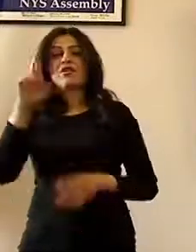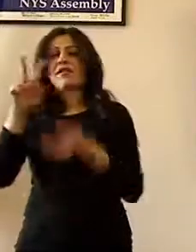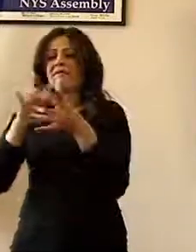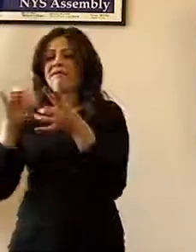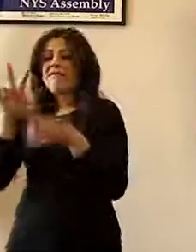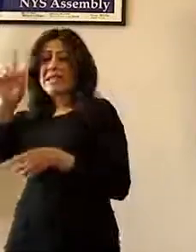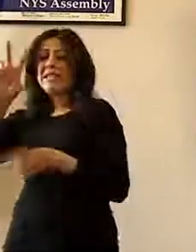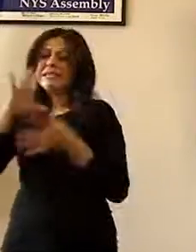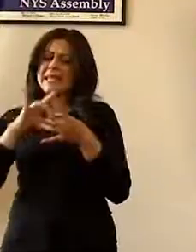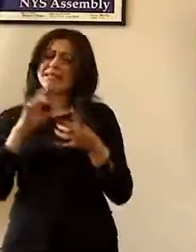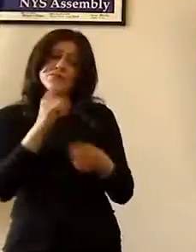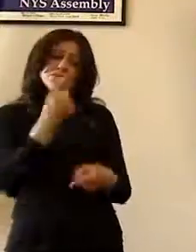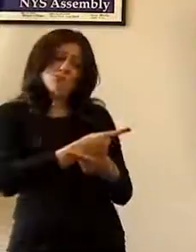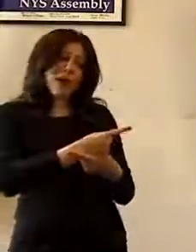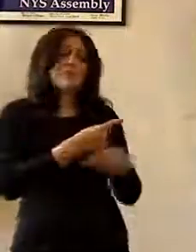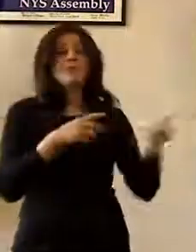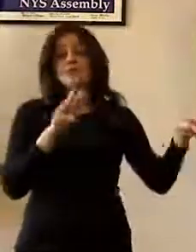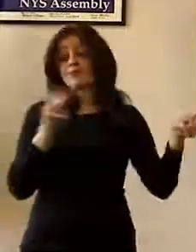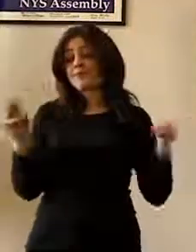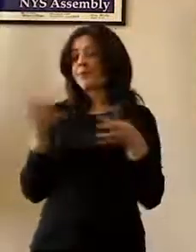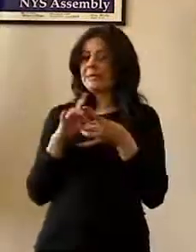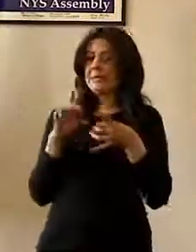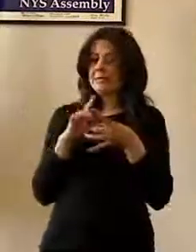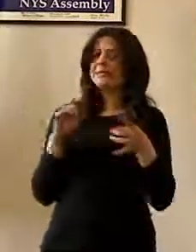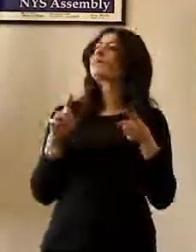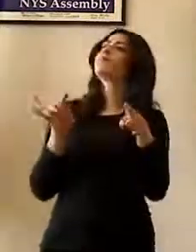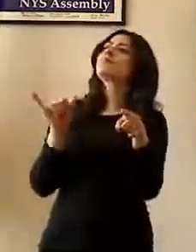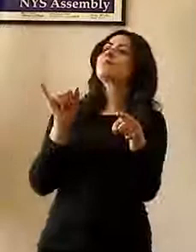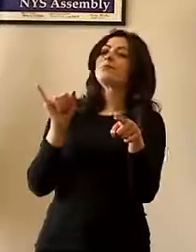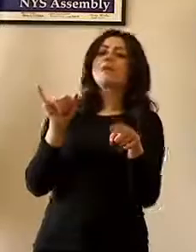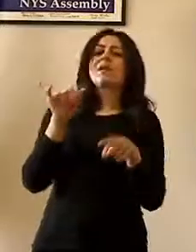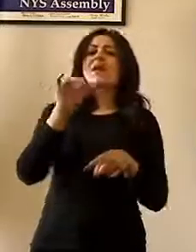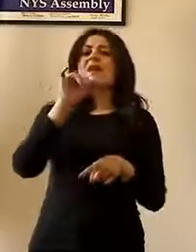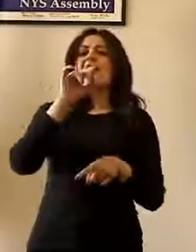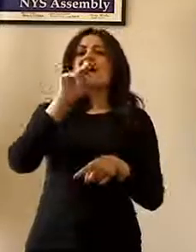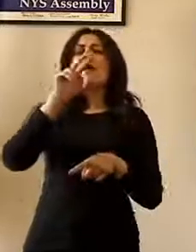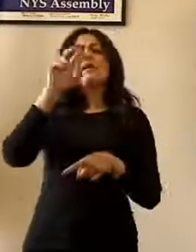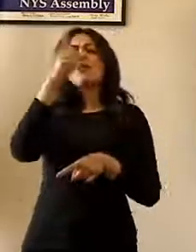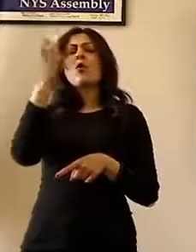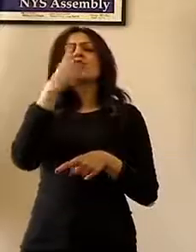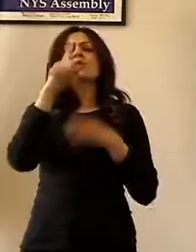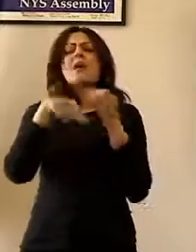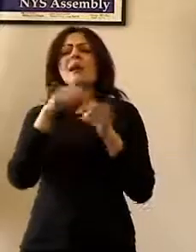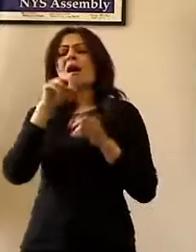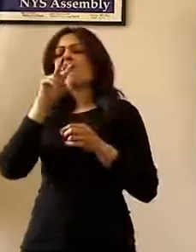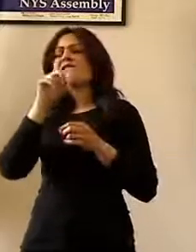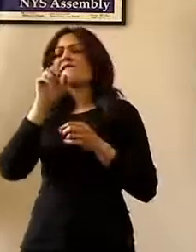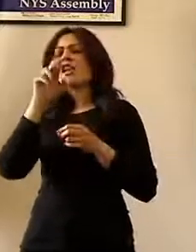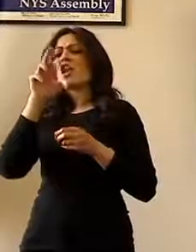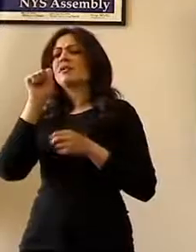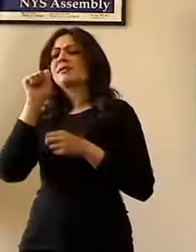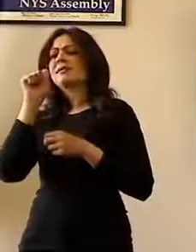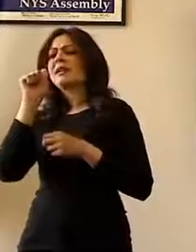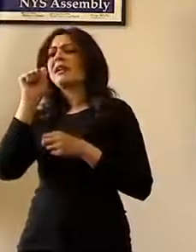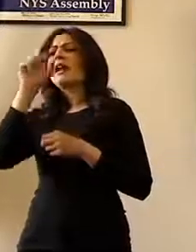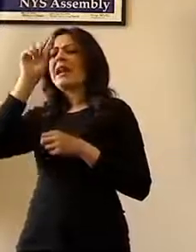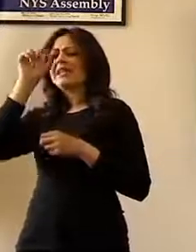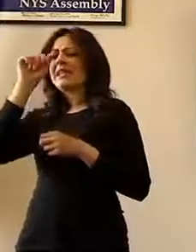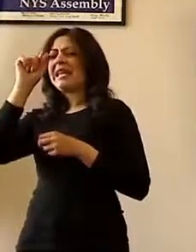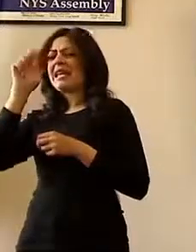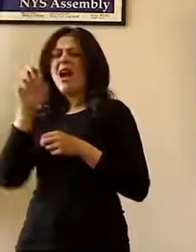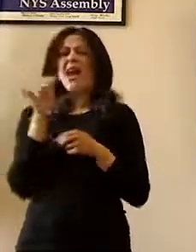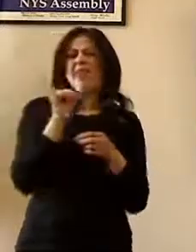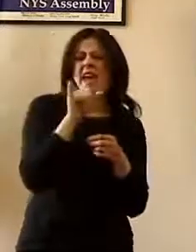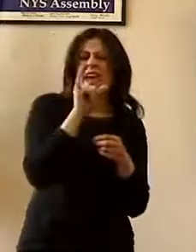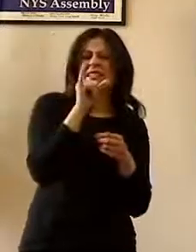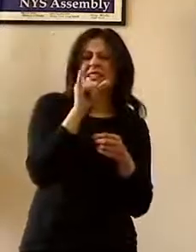correct. Okay. So we did get a question about the VAERS data. Is that data researched